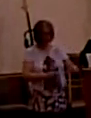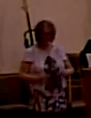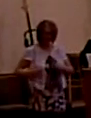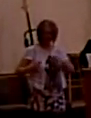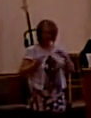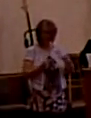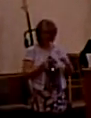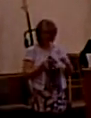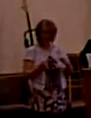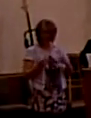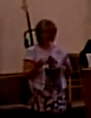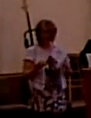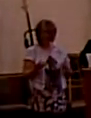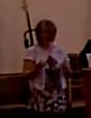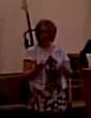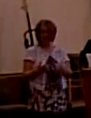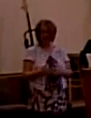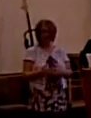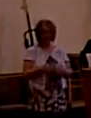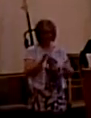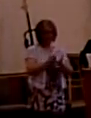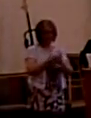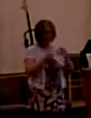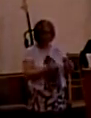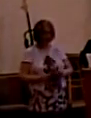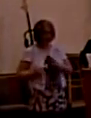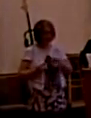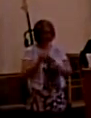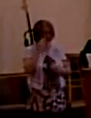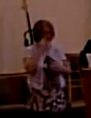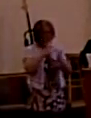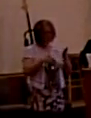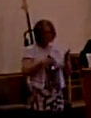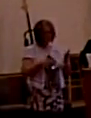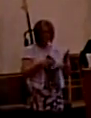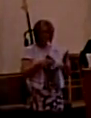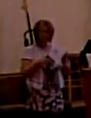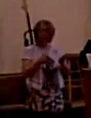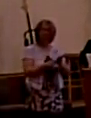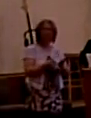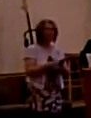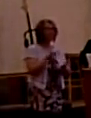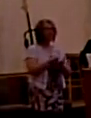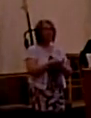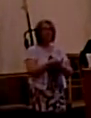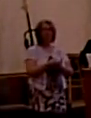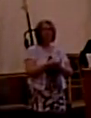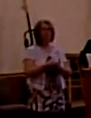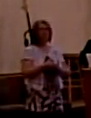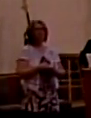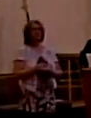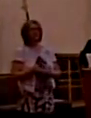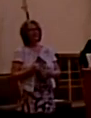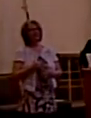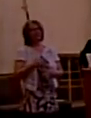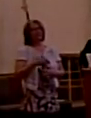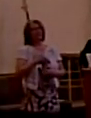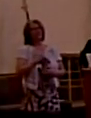battle. And that battling, you know what? And it has been something that has just bound me for